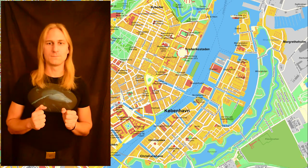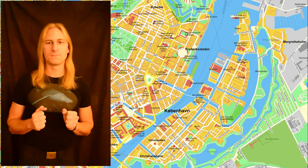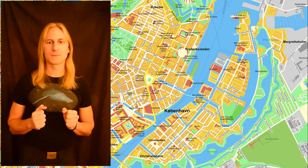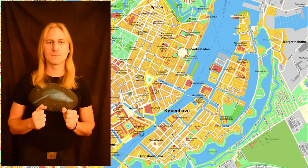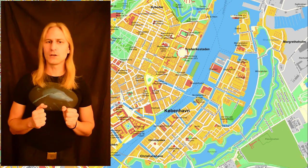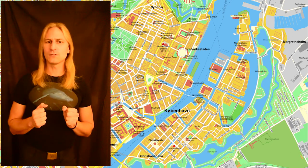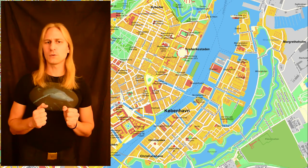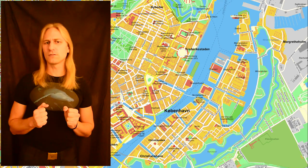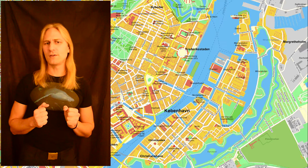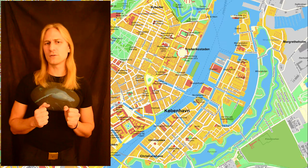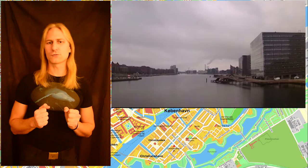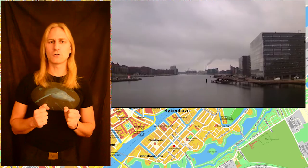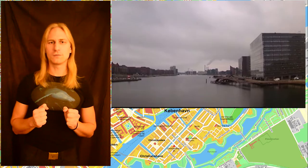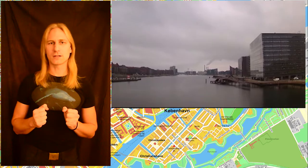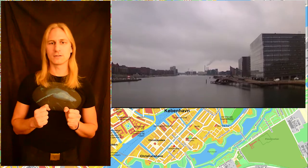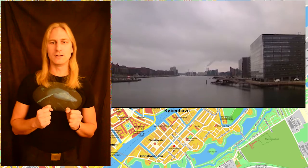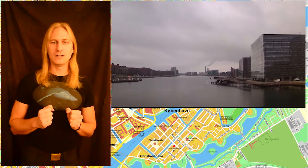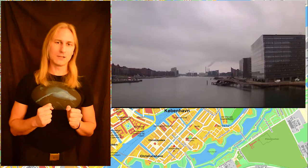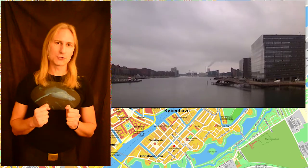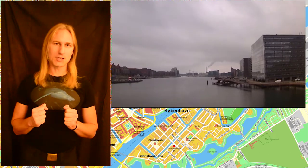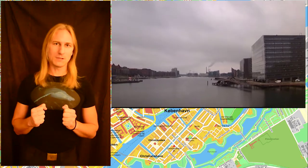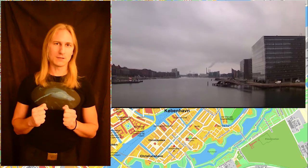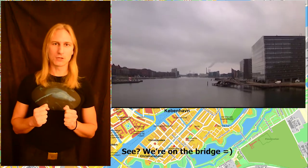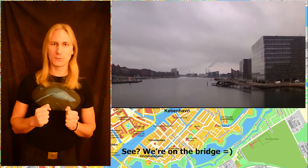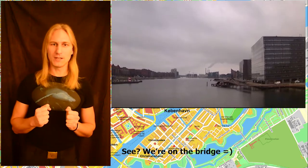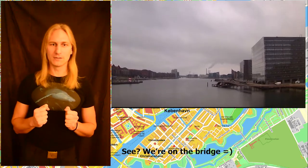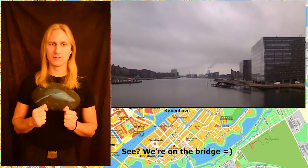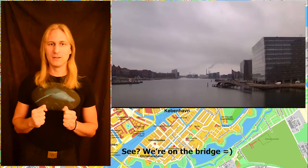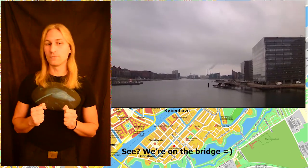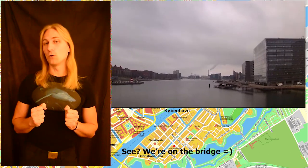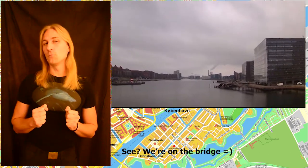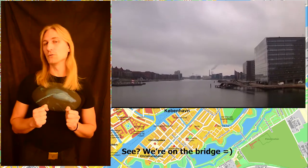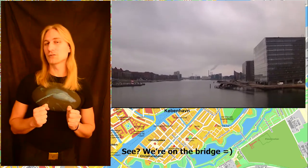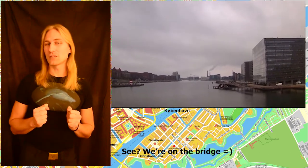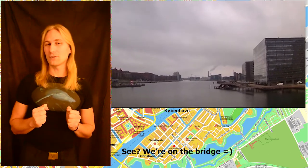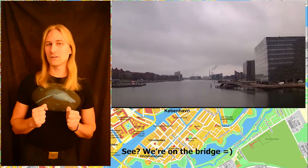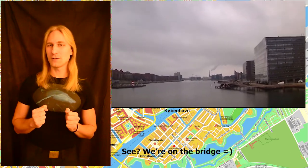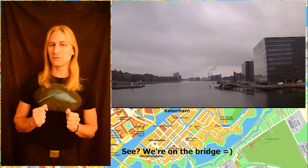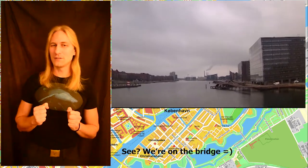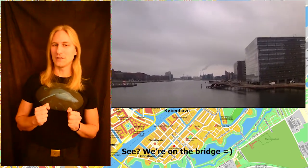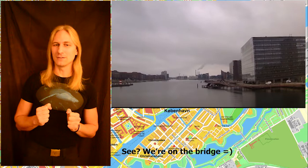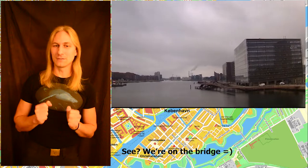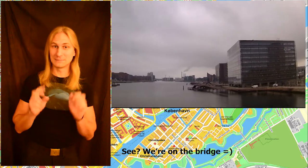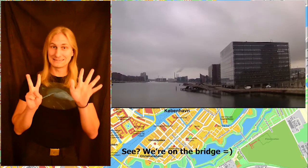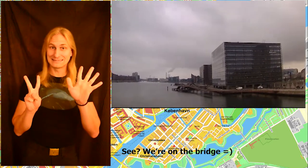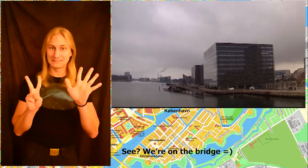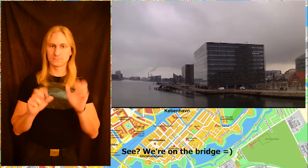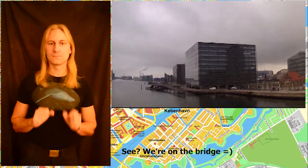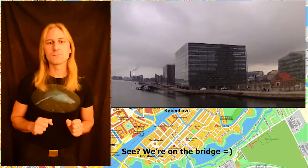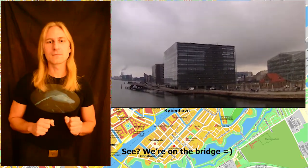wall, because it was a very strong factor in the shaping of Copenhagen for almost 700 years.